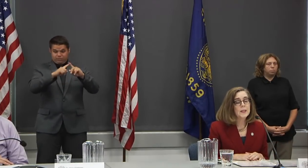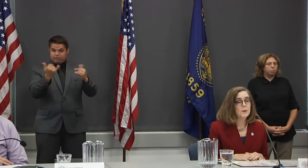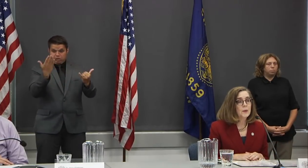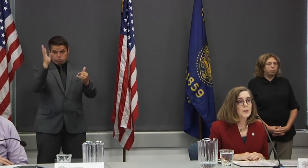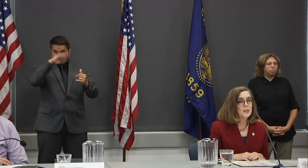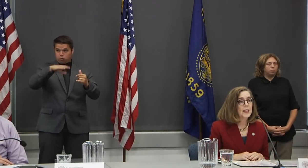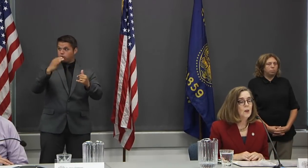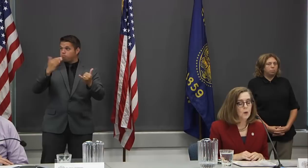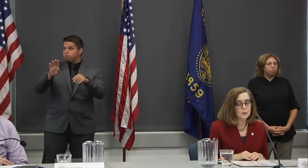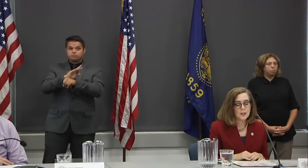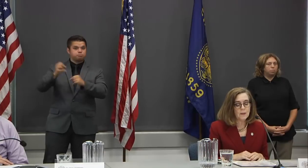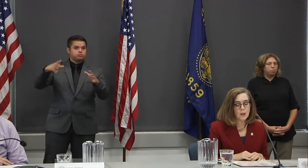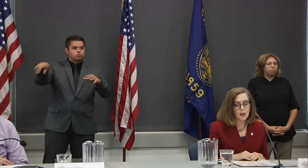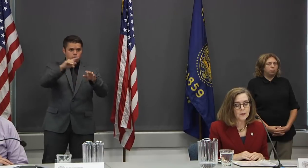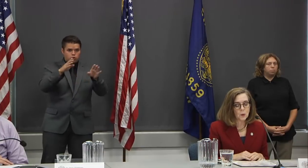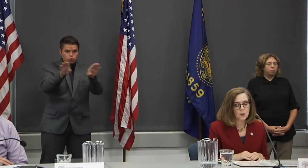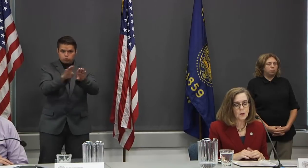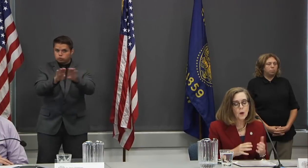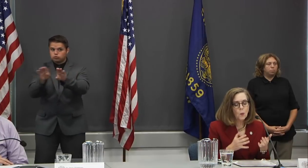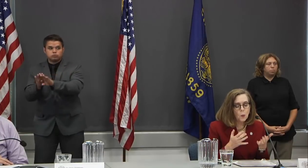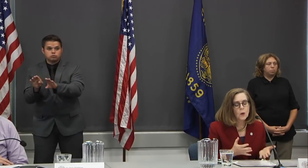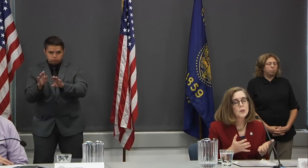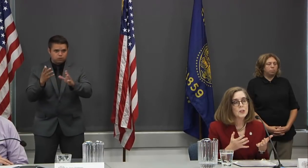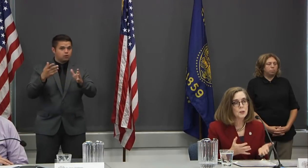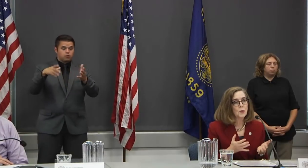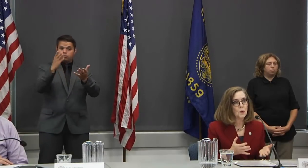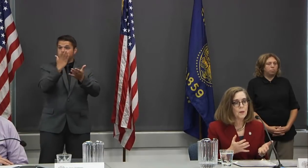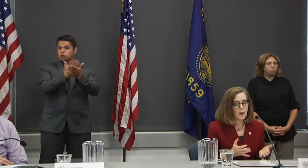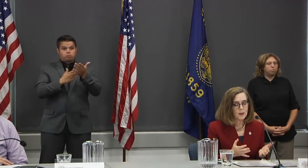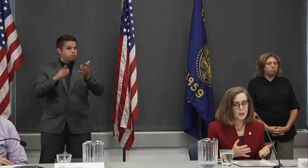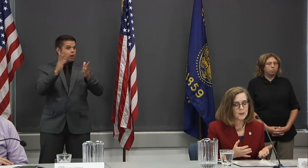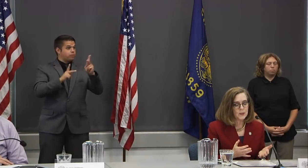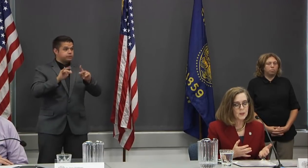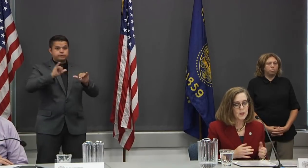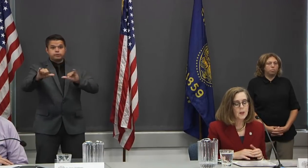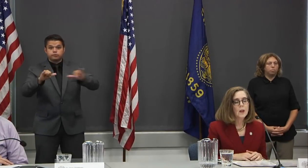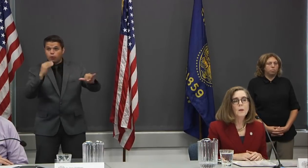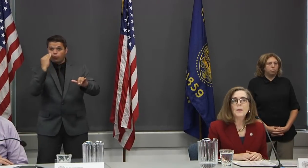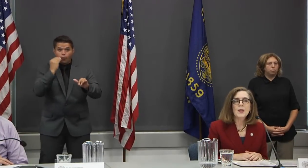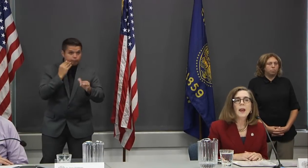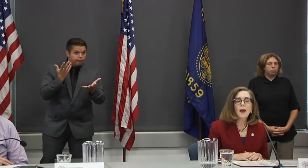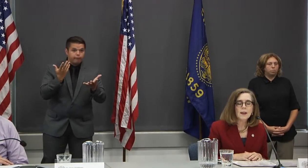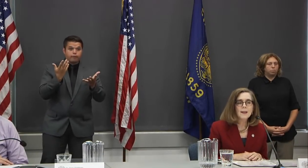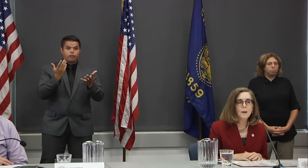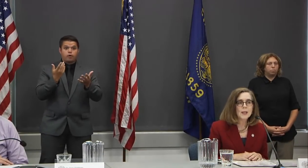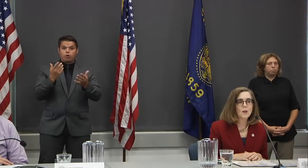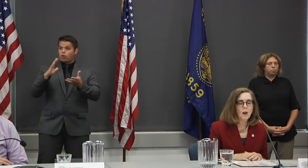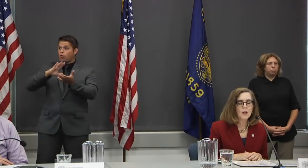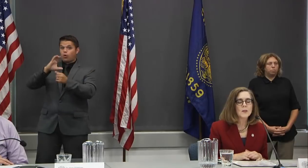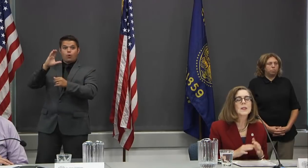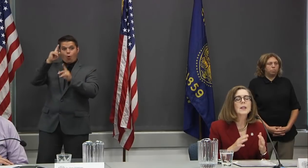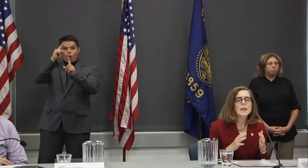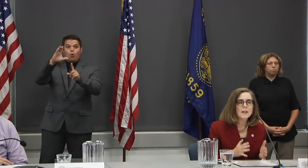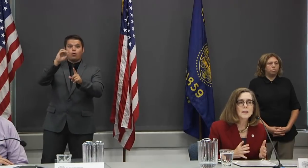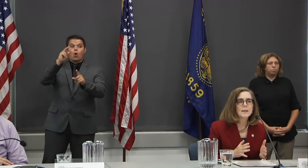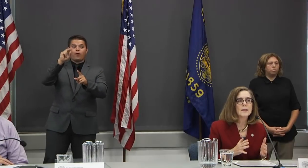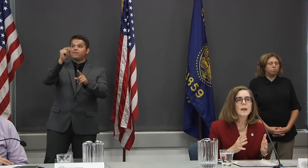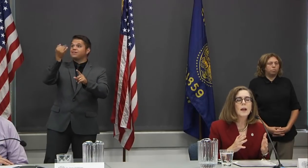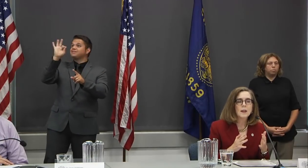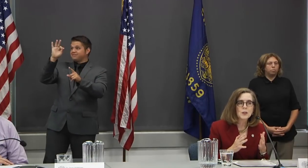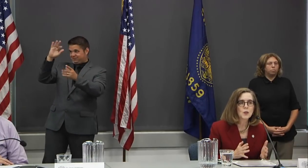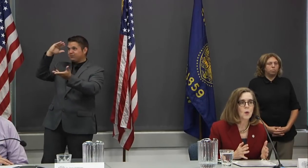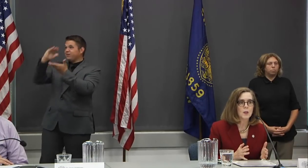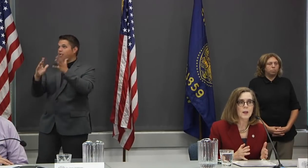like we did with the Stay Home, Save Lives order, works to control the virus. but the economic cost